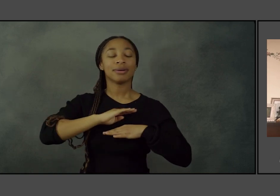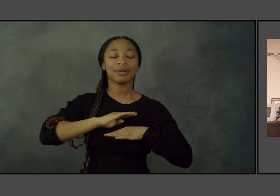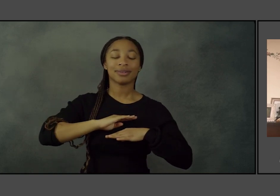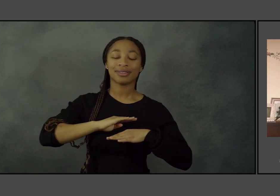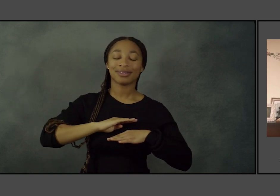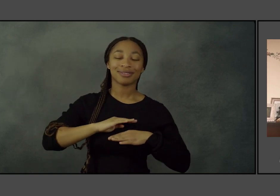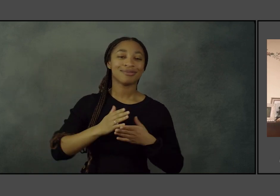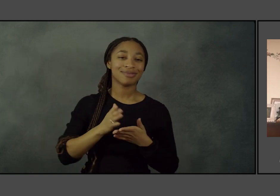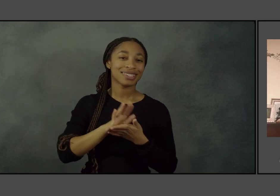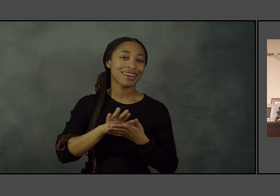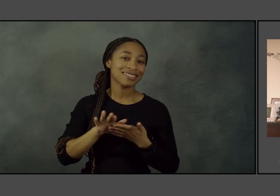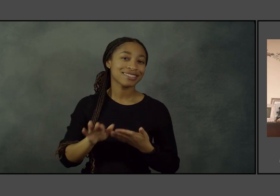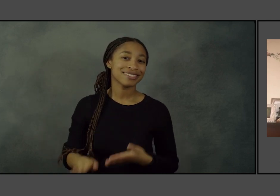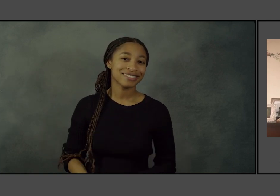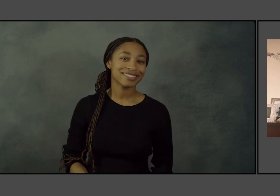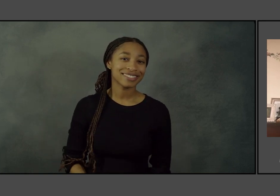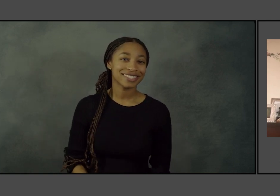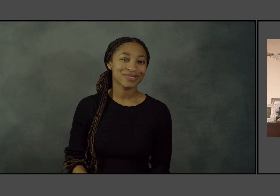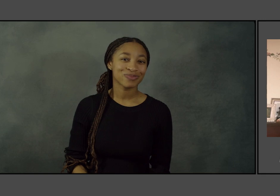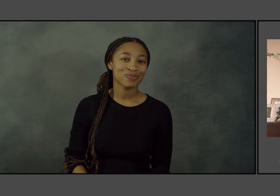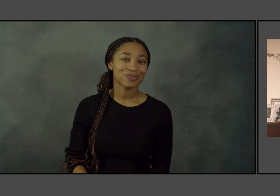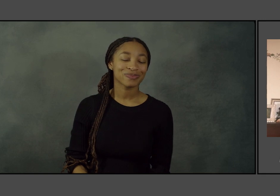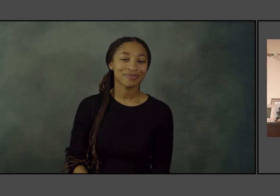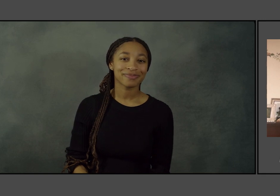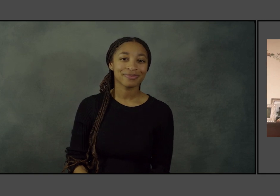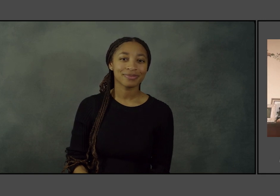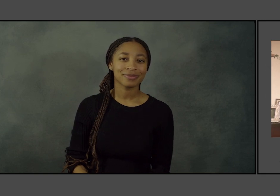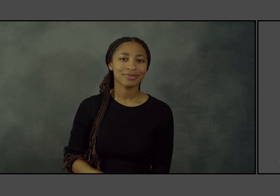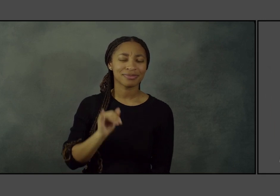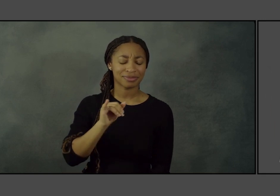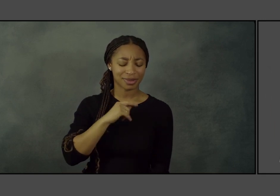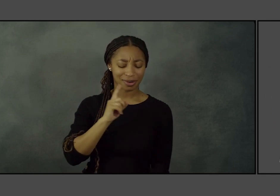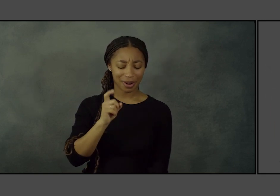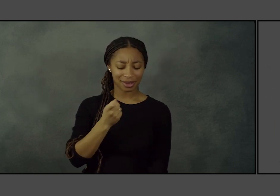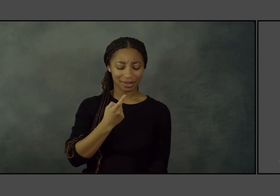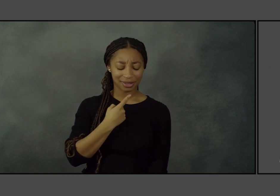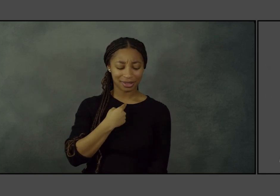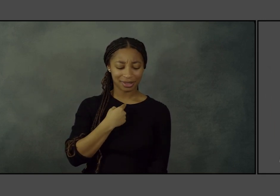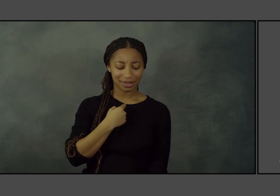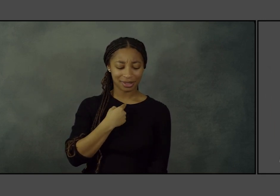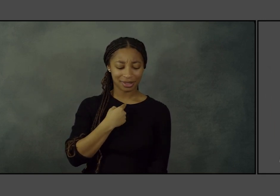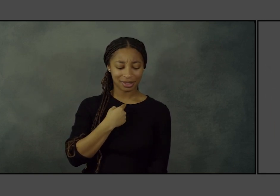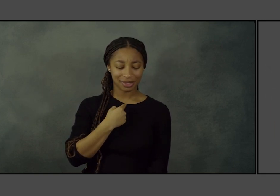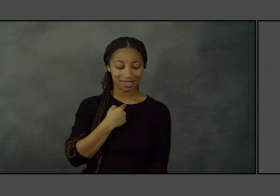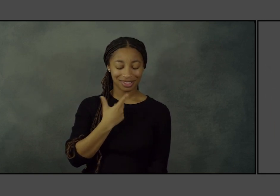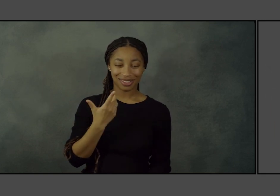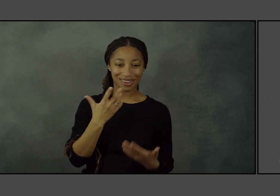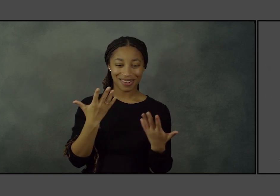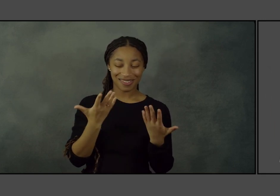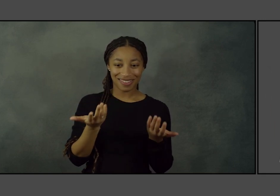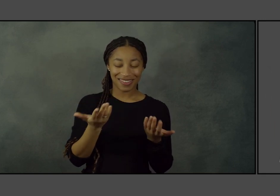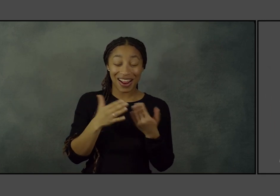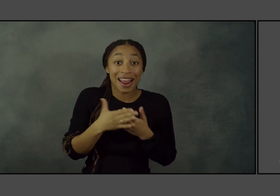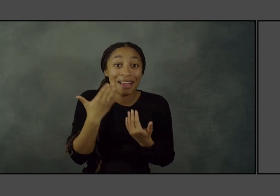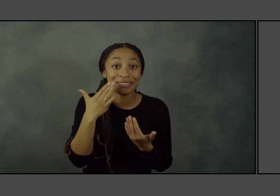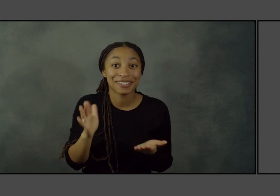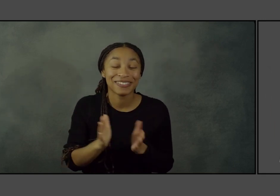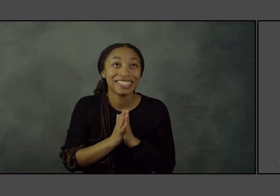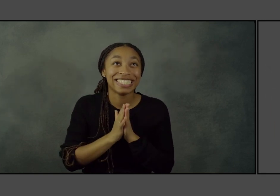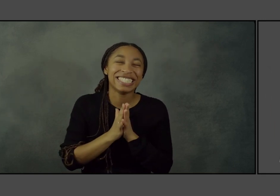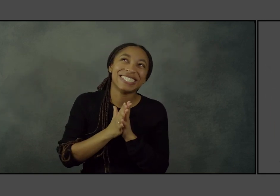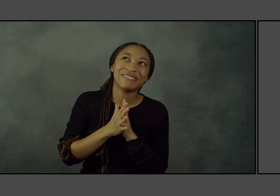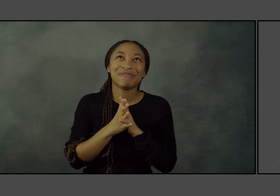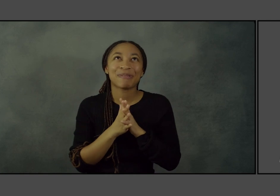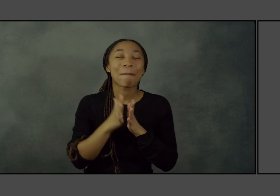Yeah. I'm going to ask myself, Elizabeth, and but what about you? And I would say the audience and Betty Carter. I want